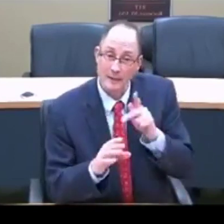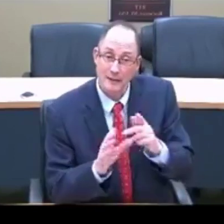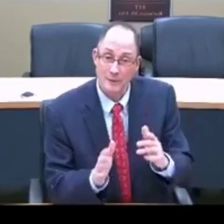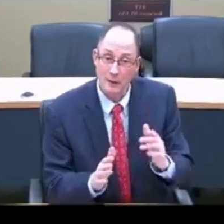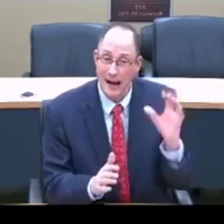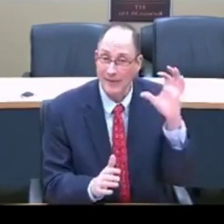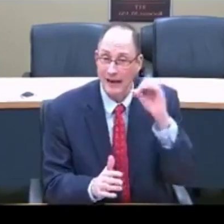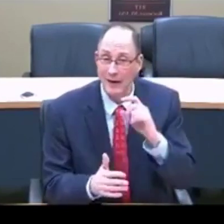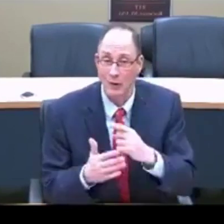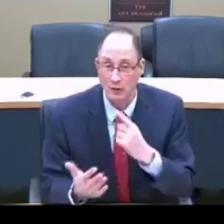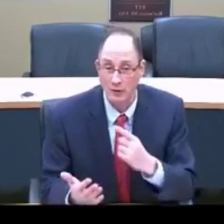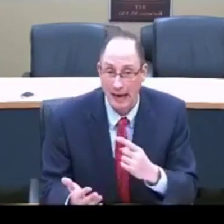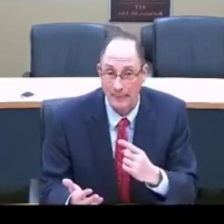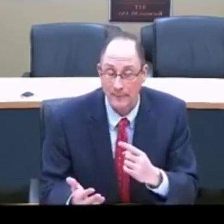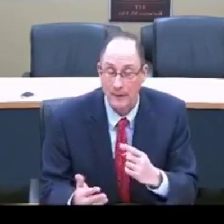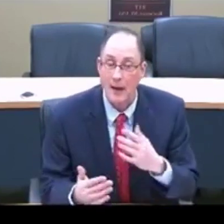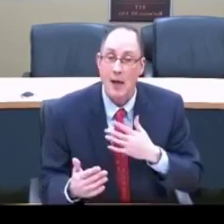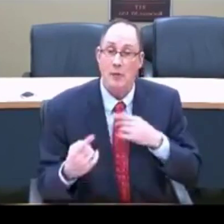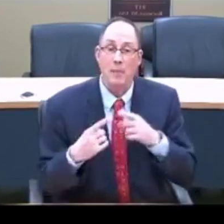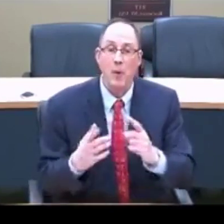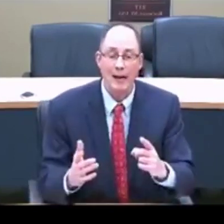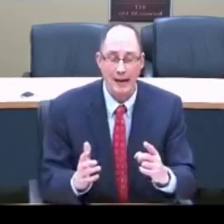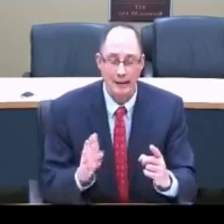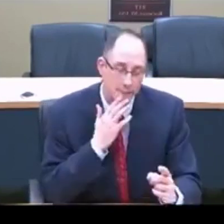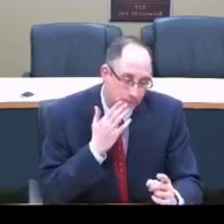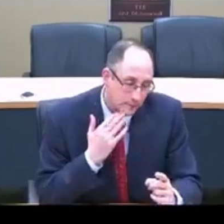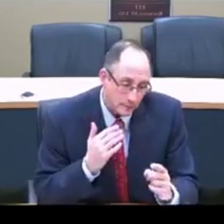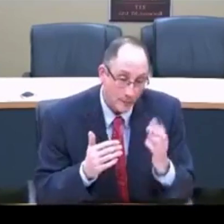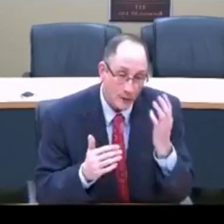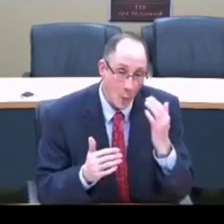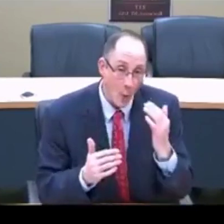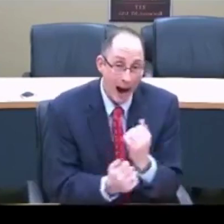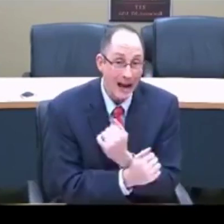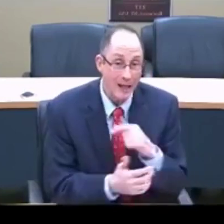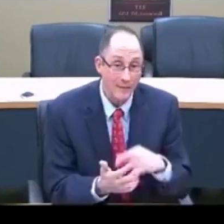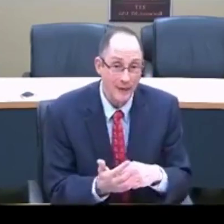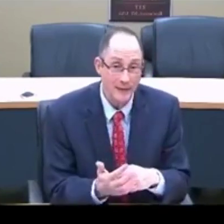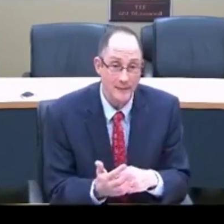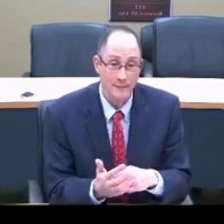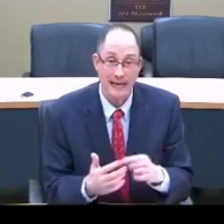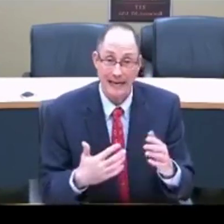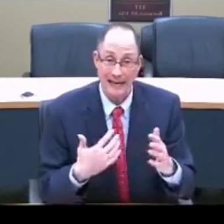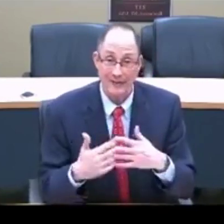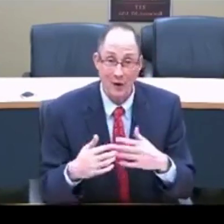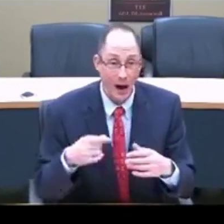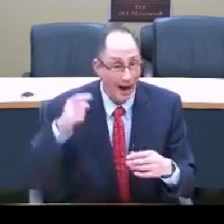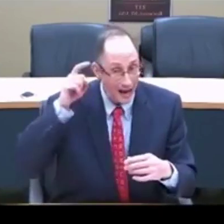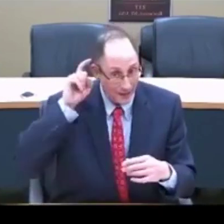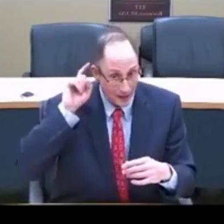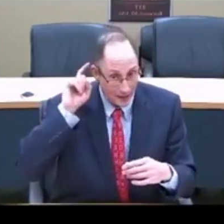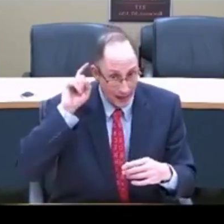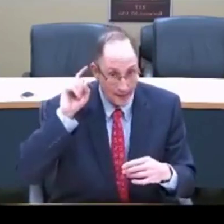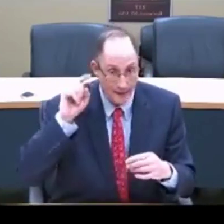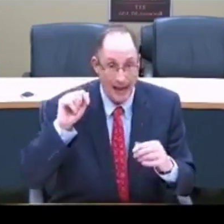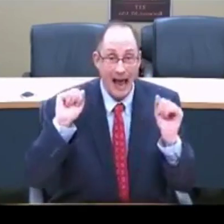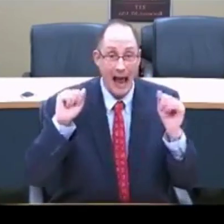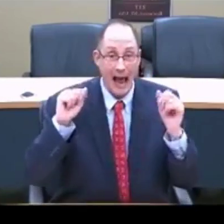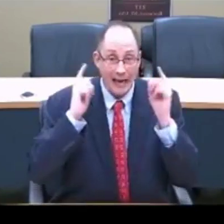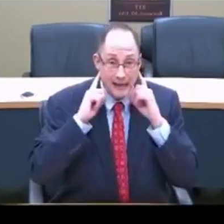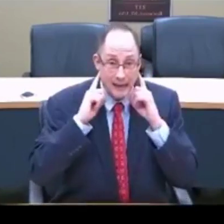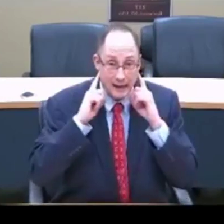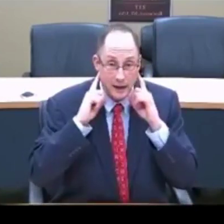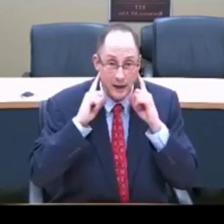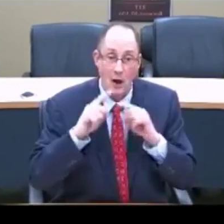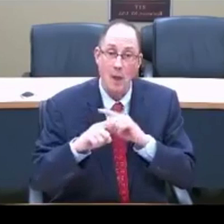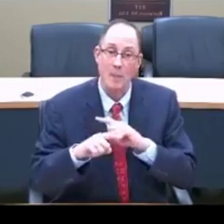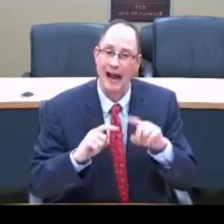participant have to guess what they're saying. The point is why I love this. Even though I have a hearing aids, I can